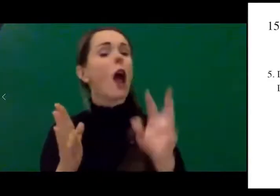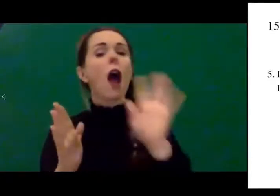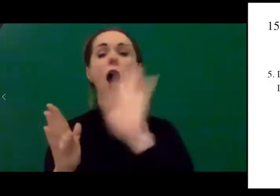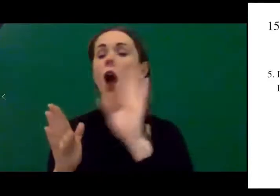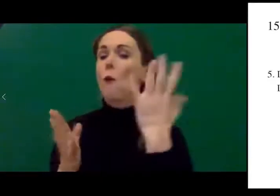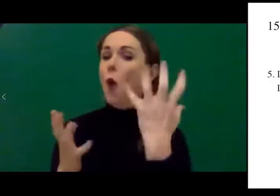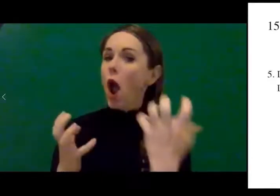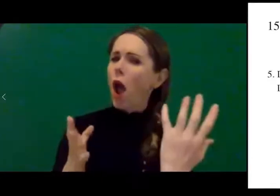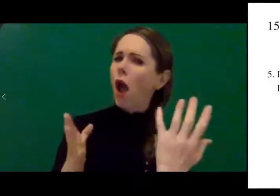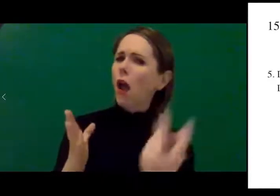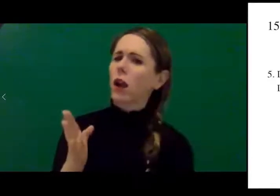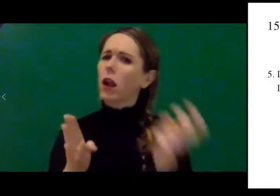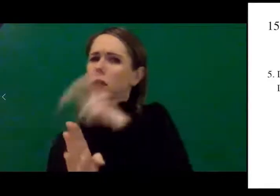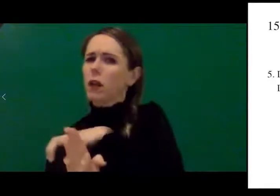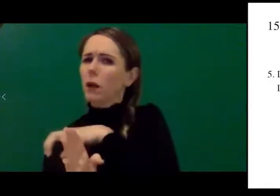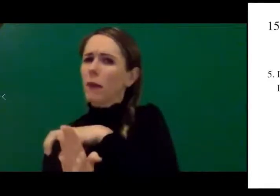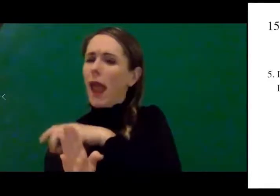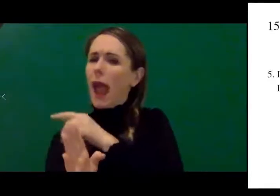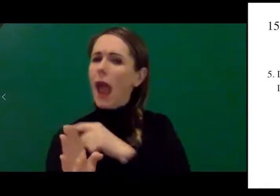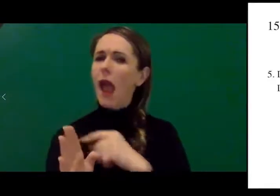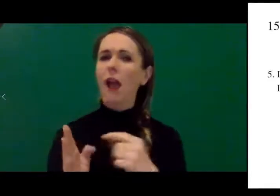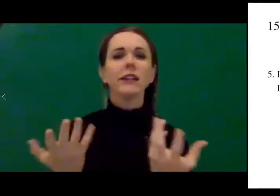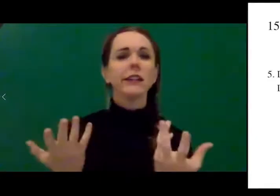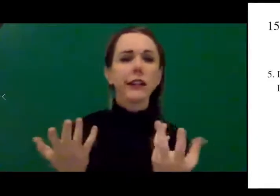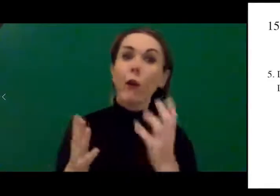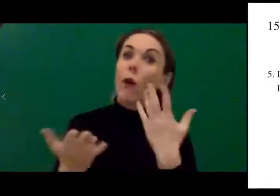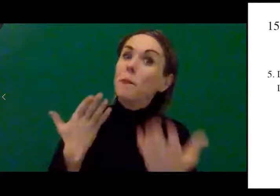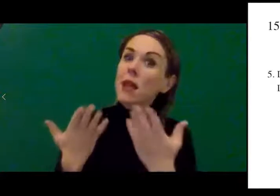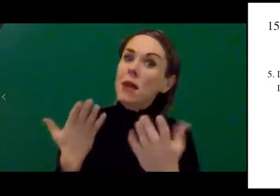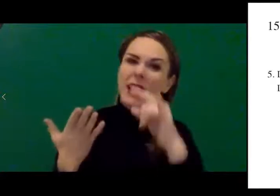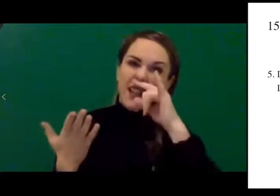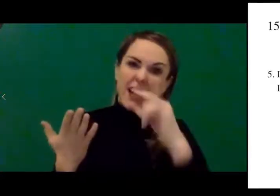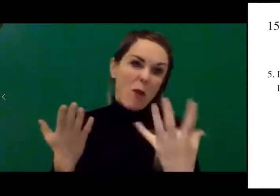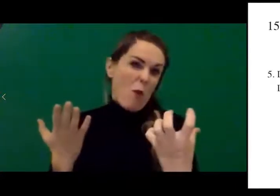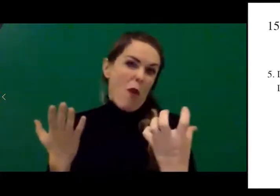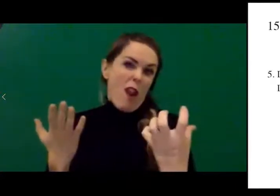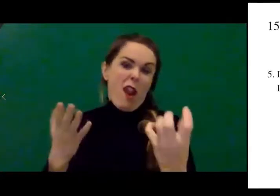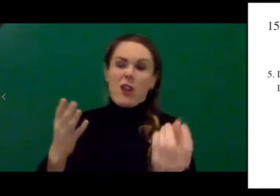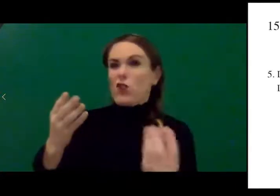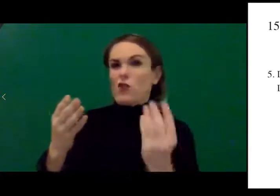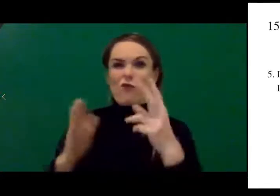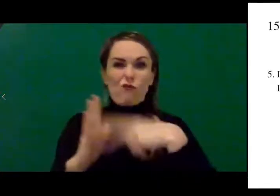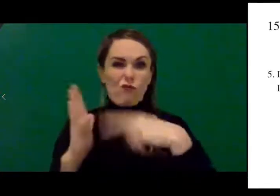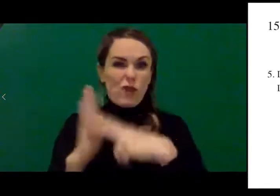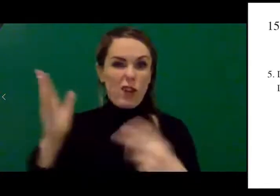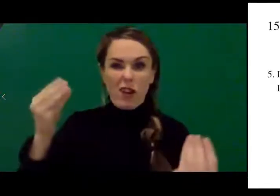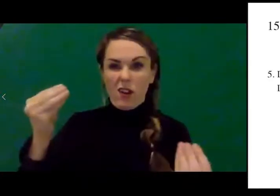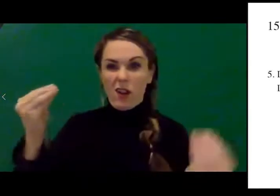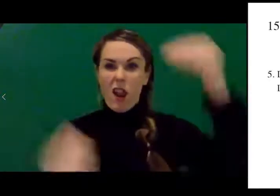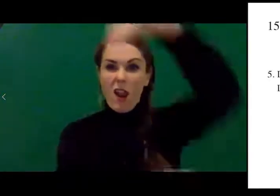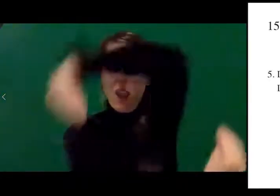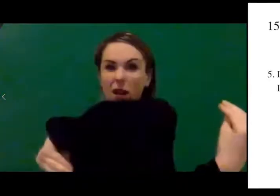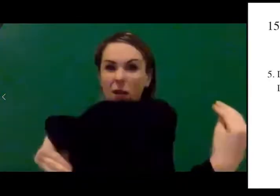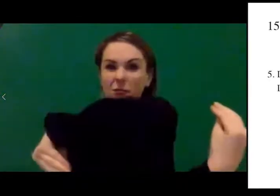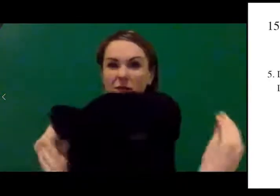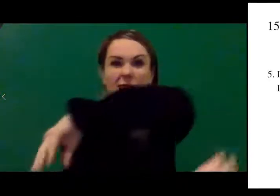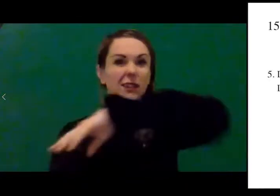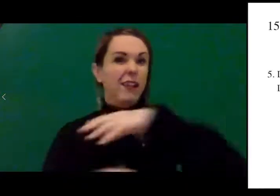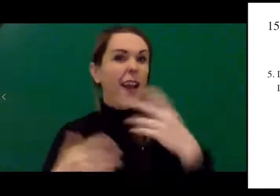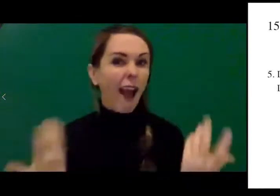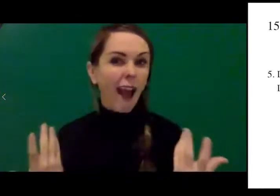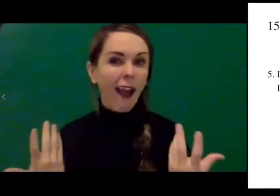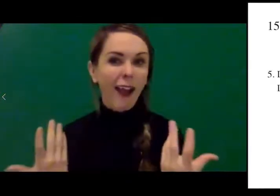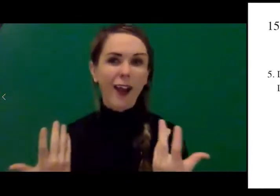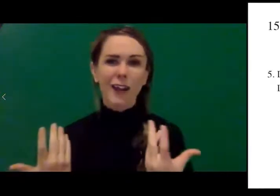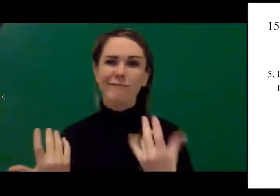it backwards. Or maybe your kid really wants to, read the book upside down. They're silly, they want to play,